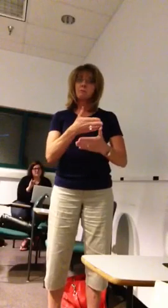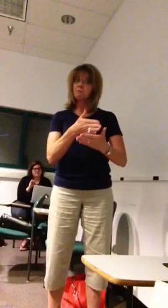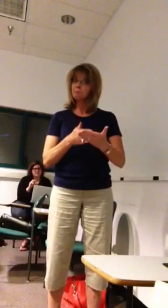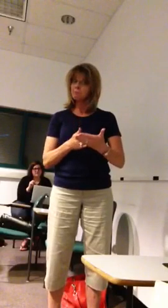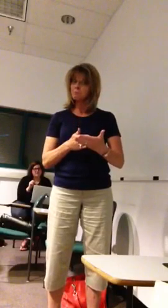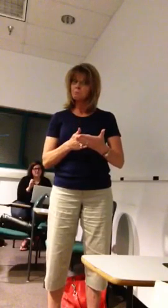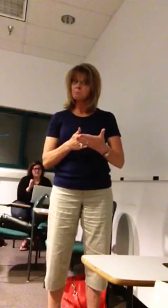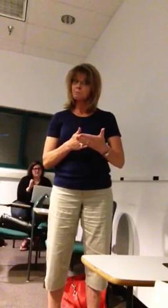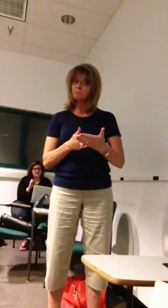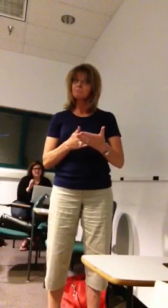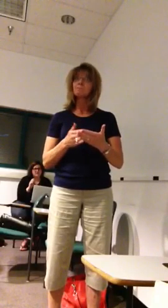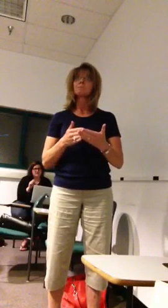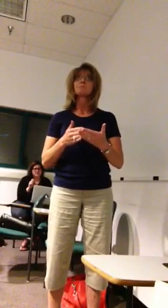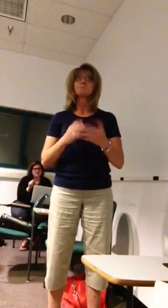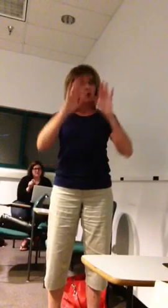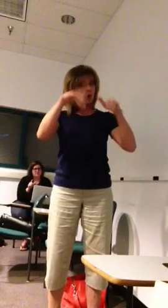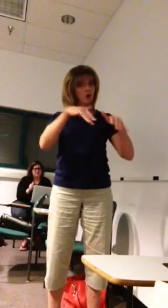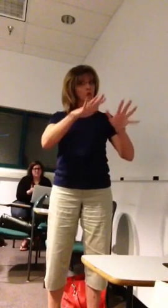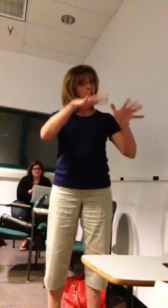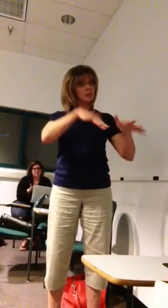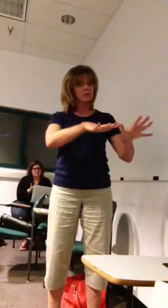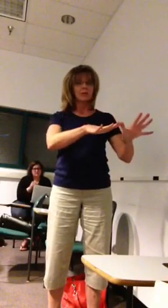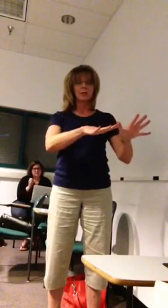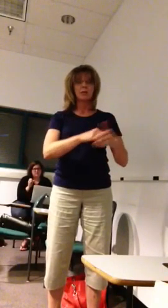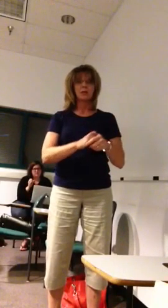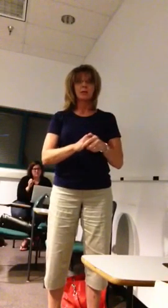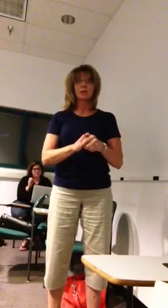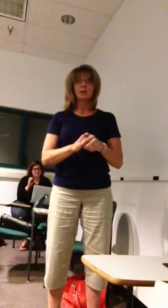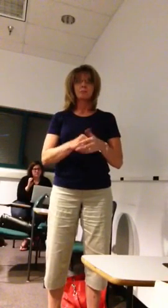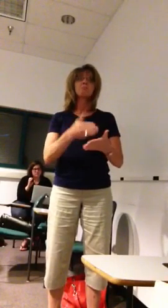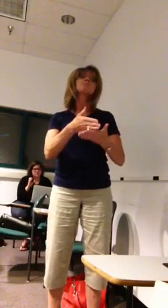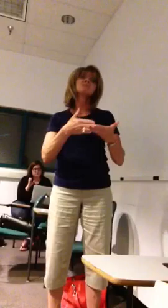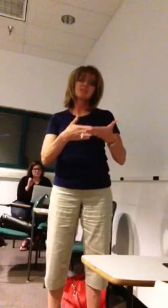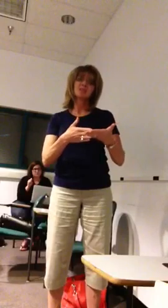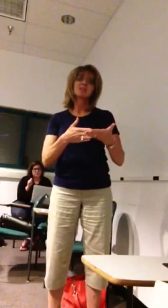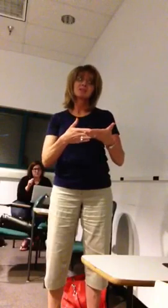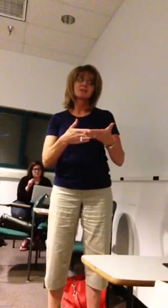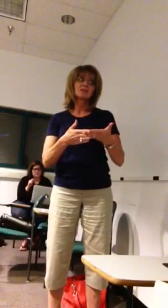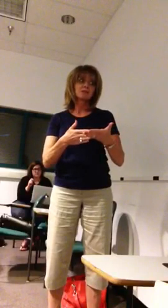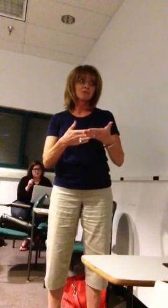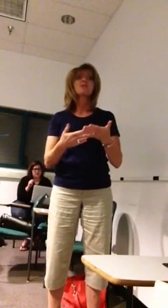are oceanic, and some are both. I forgot the word "are" in the first one.